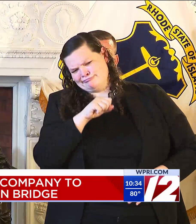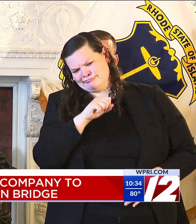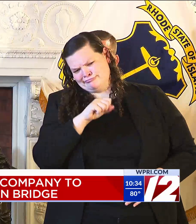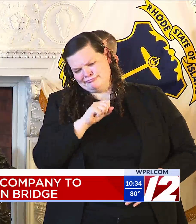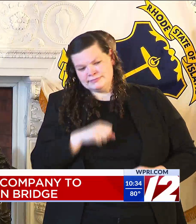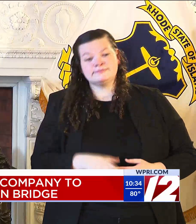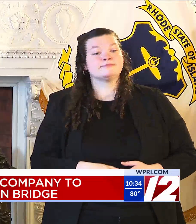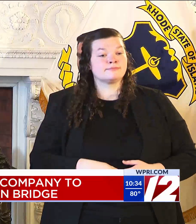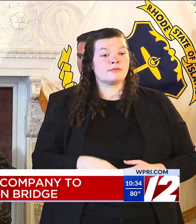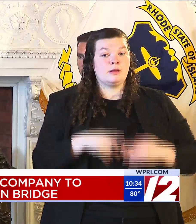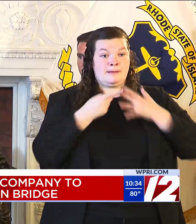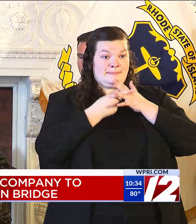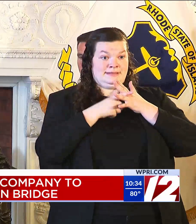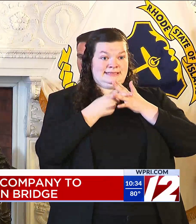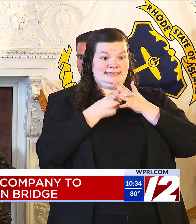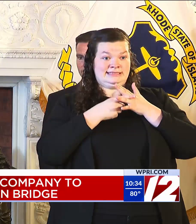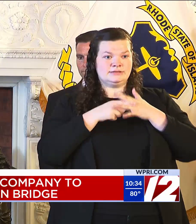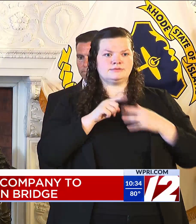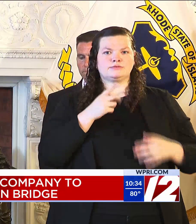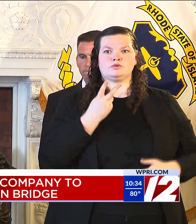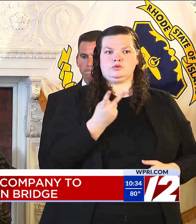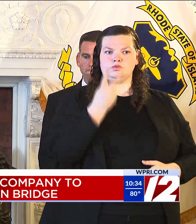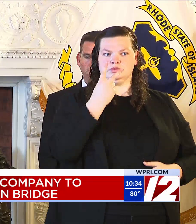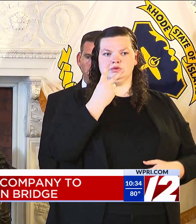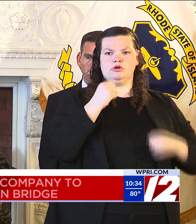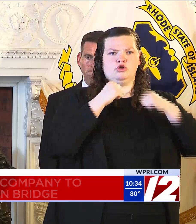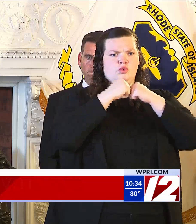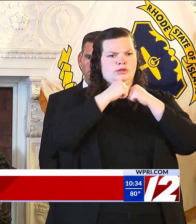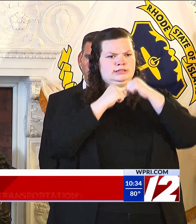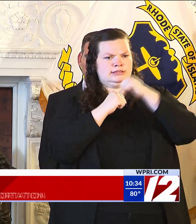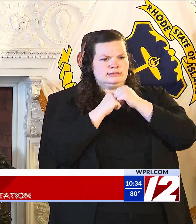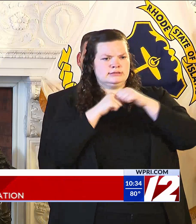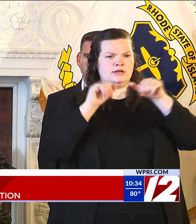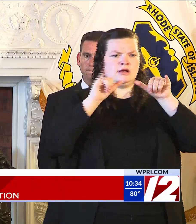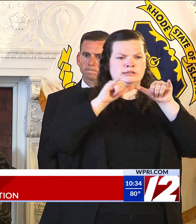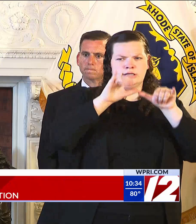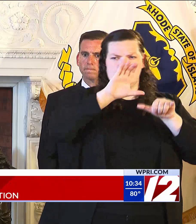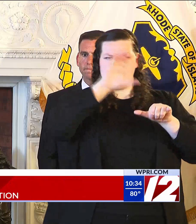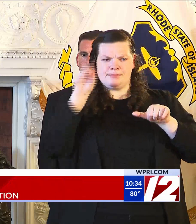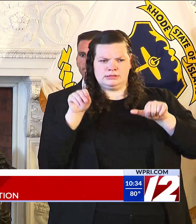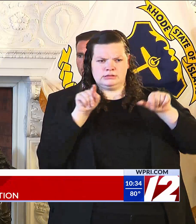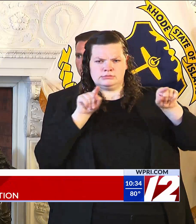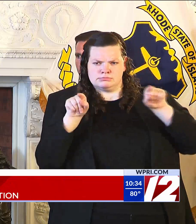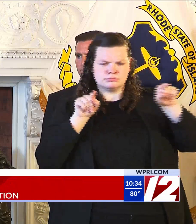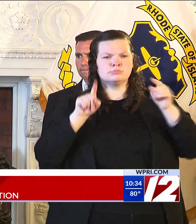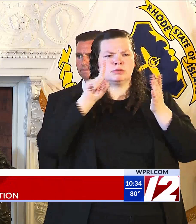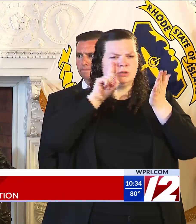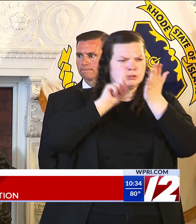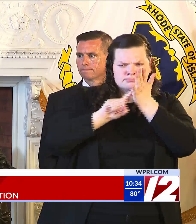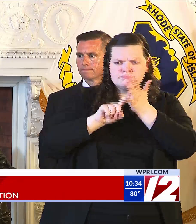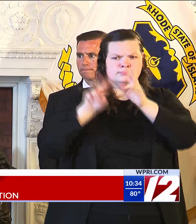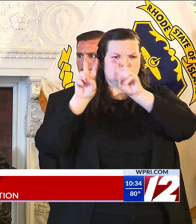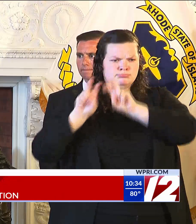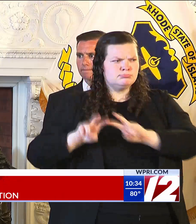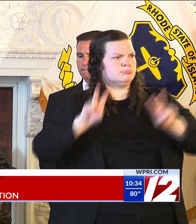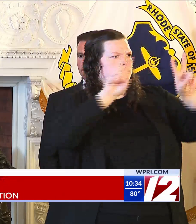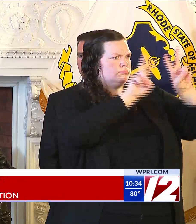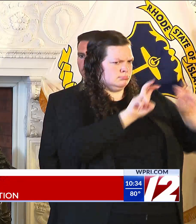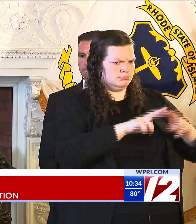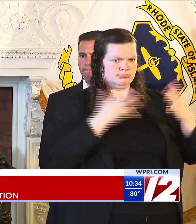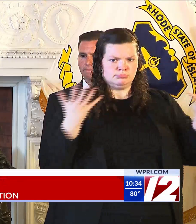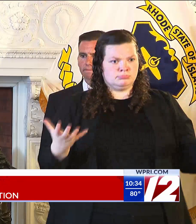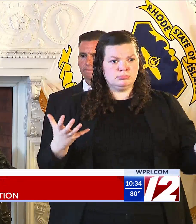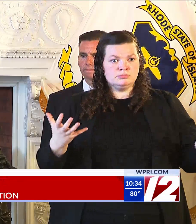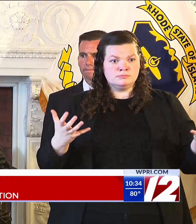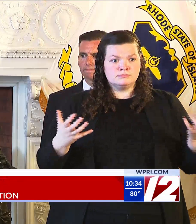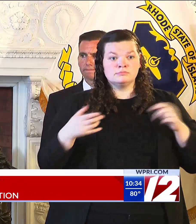separate structural engineering companies look at that and do an assessment for us on the additional loads and whether or not